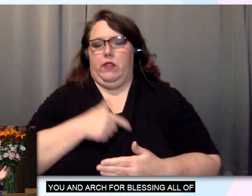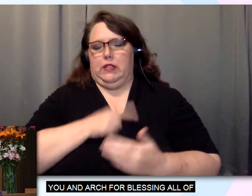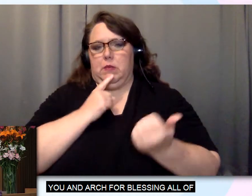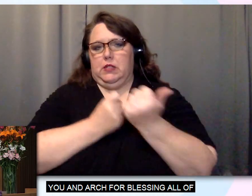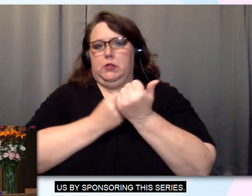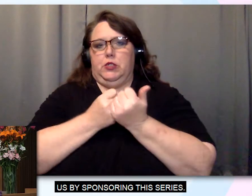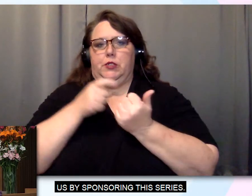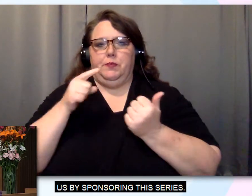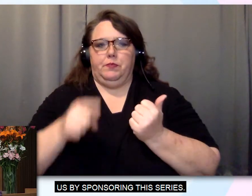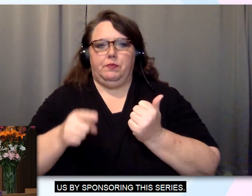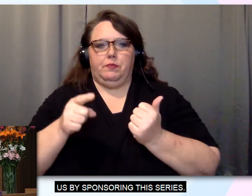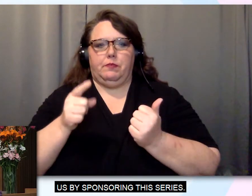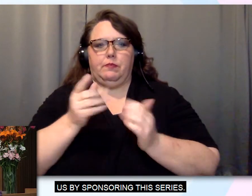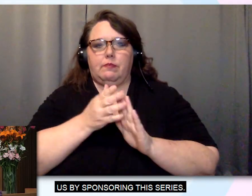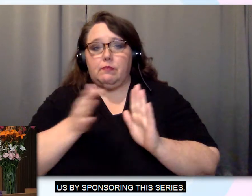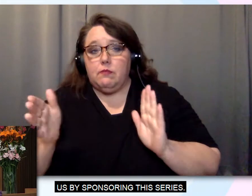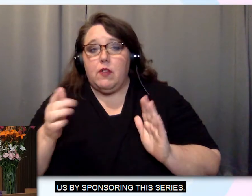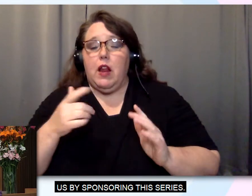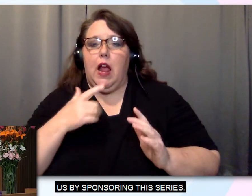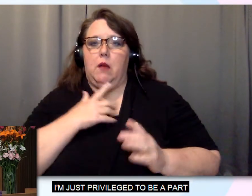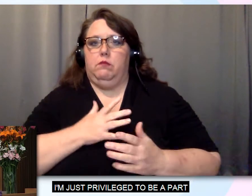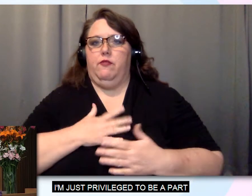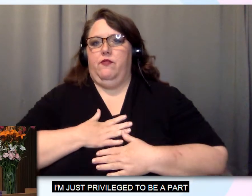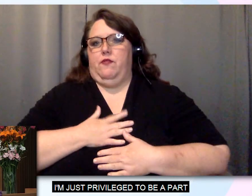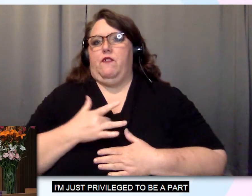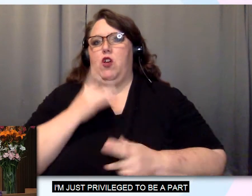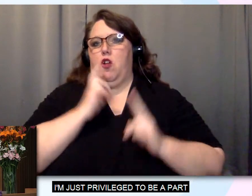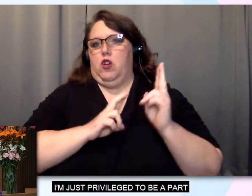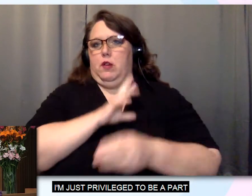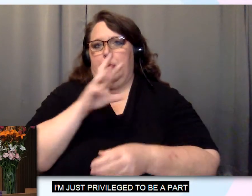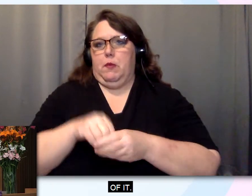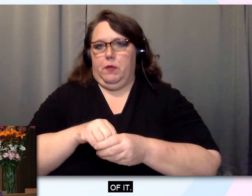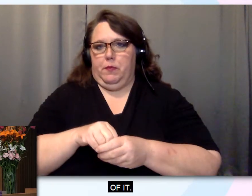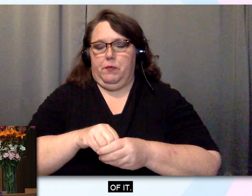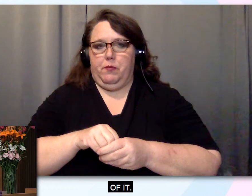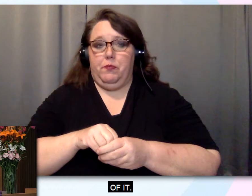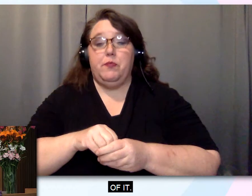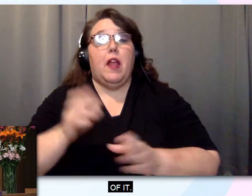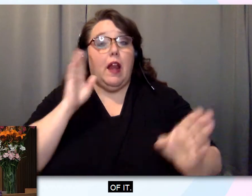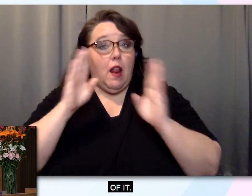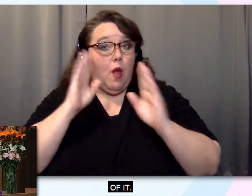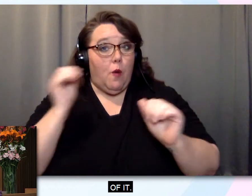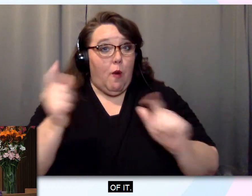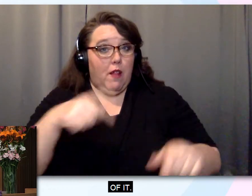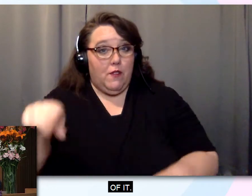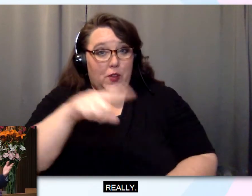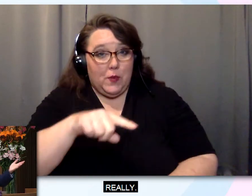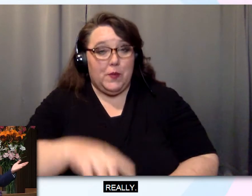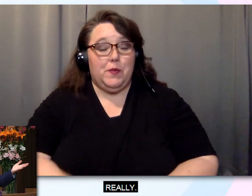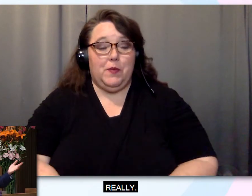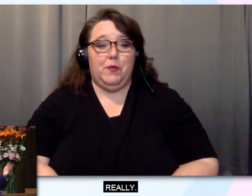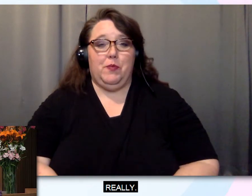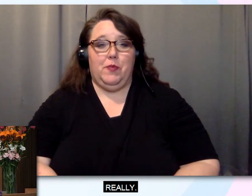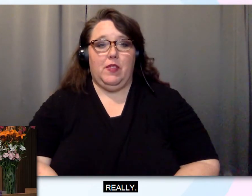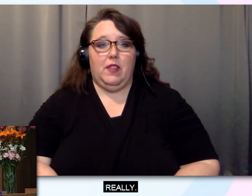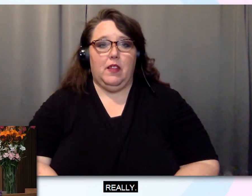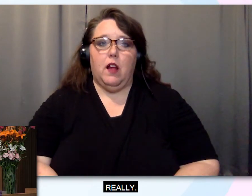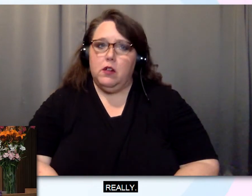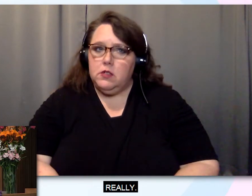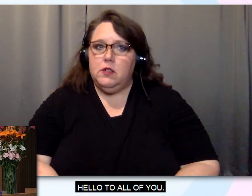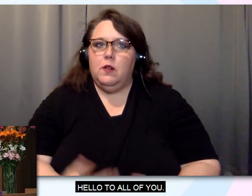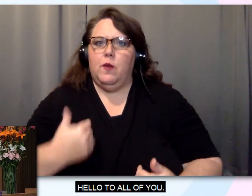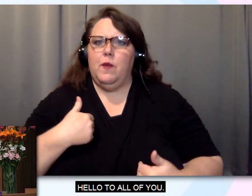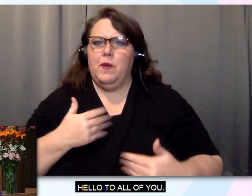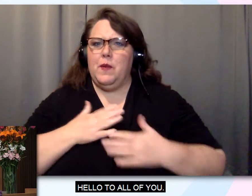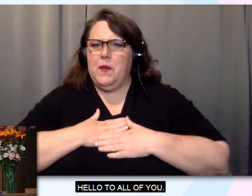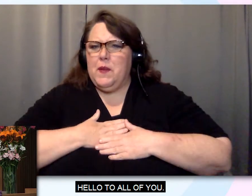all of us by sponsoring this series. And I'm just privileged to be a part of it. Really am. And hello to all of you. It